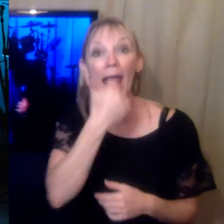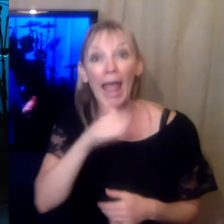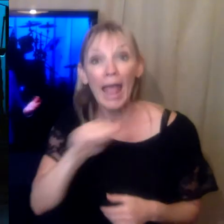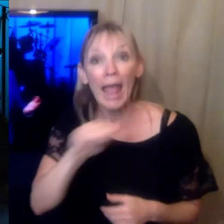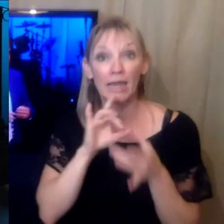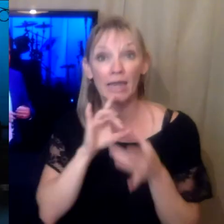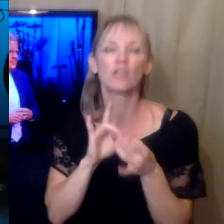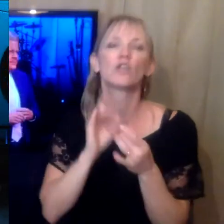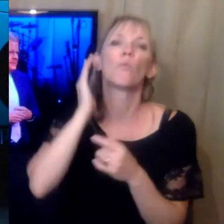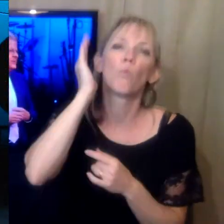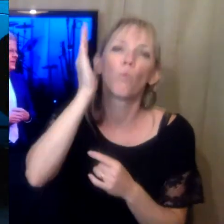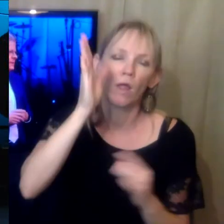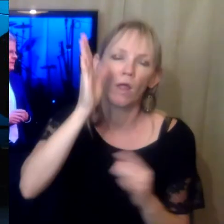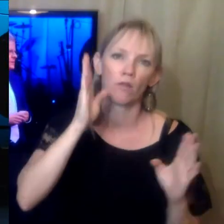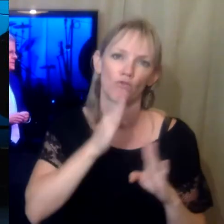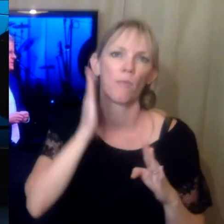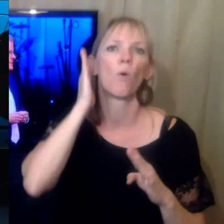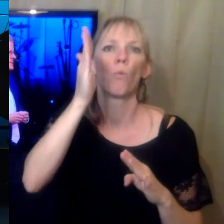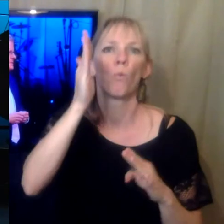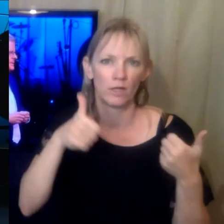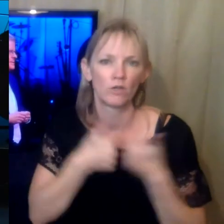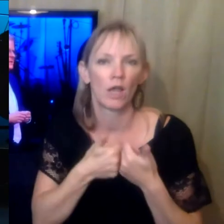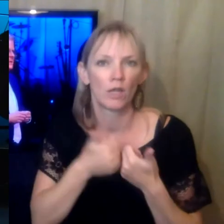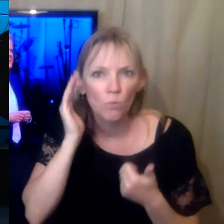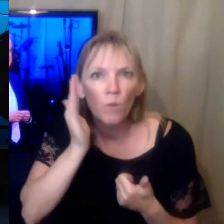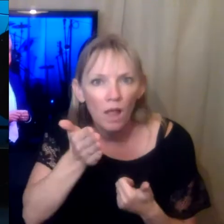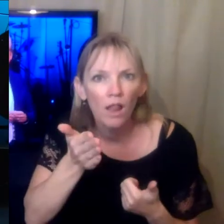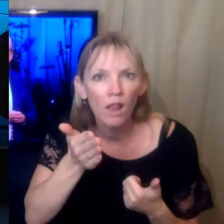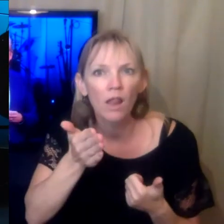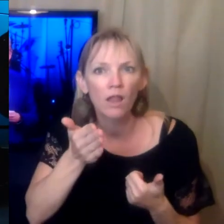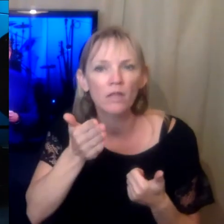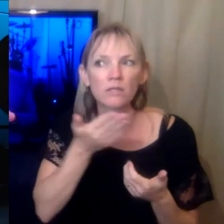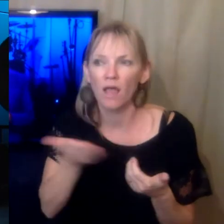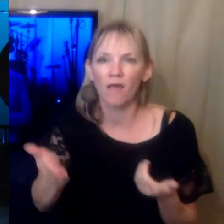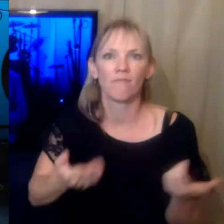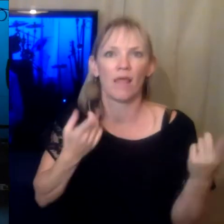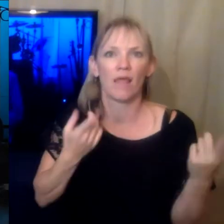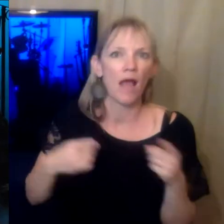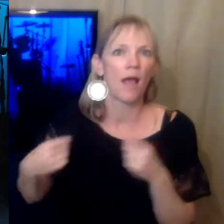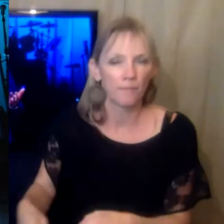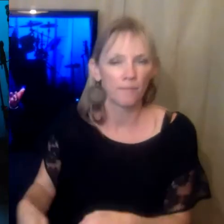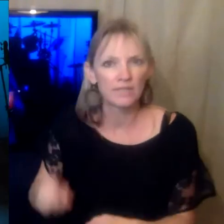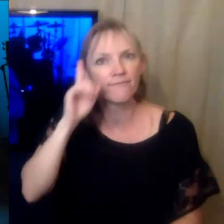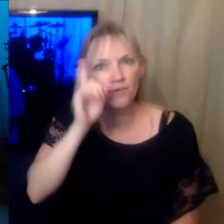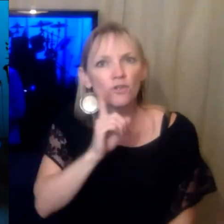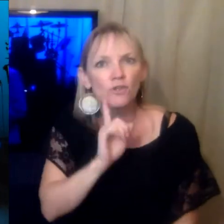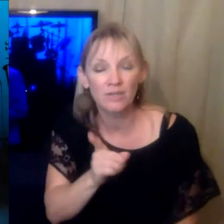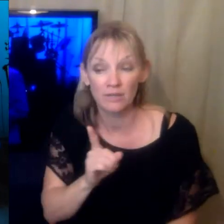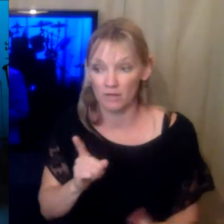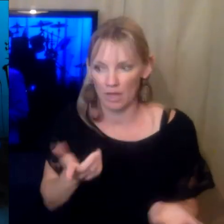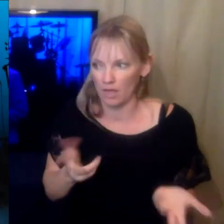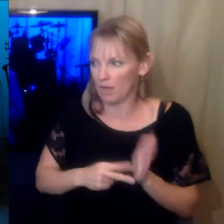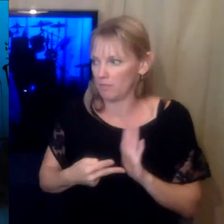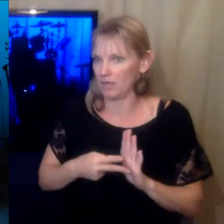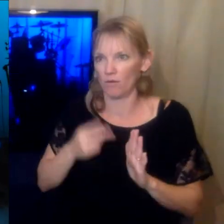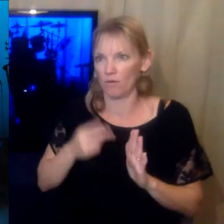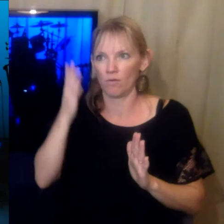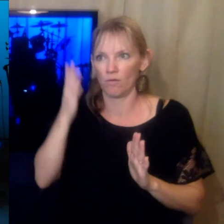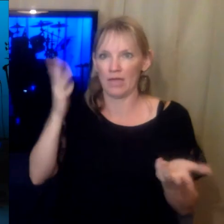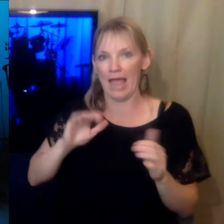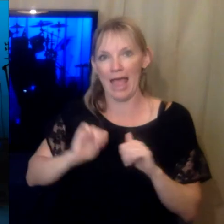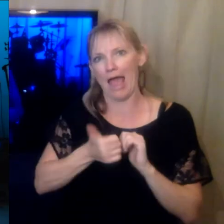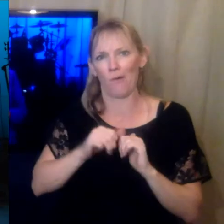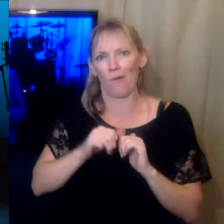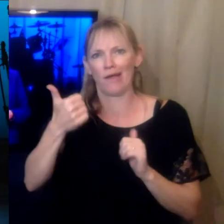to be trouble. There's going to be challenges. There's going to be stuff that happens. And I mean, how else are we going to keep the therapist in business,